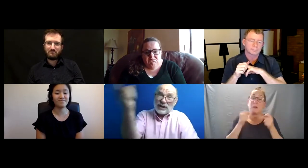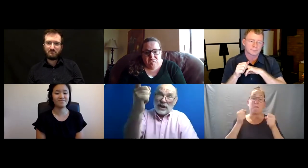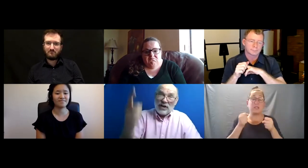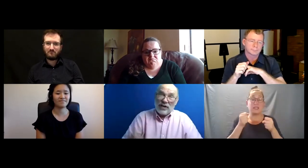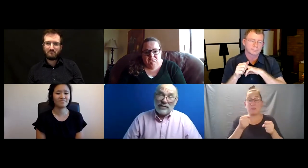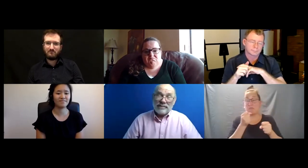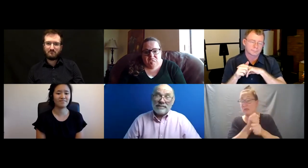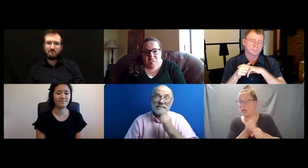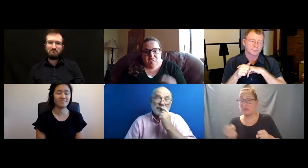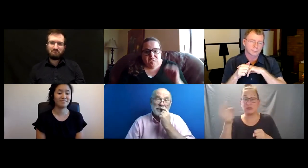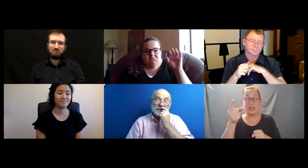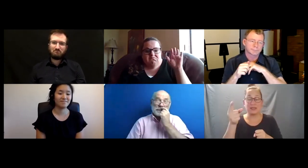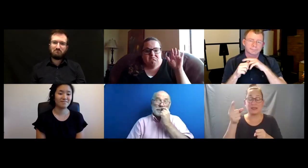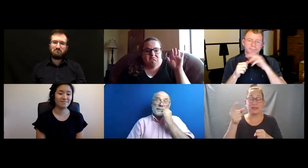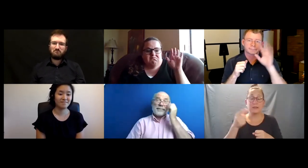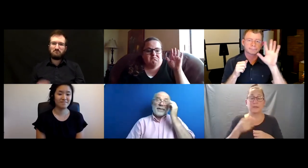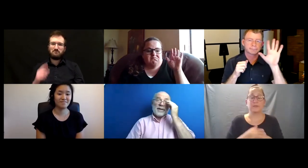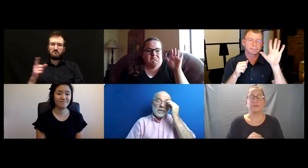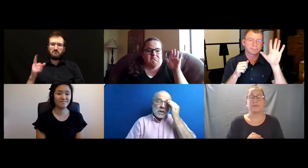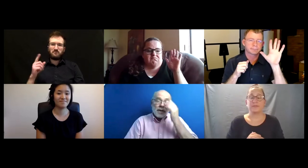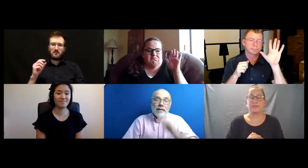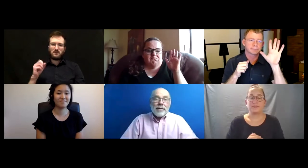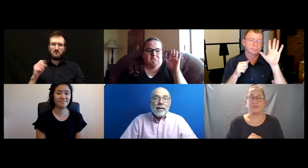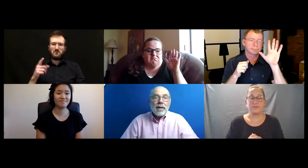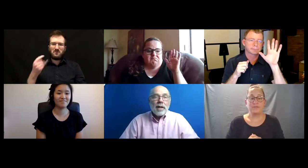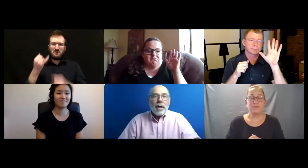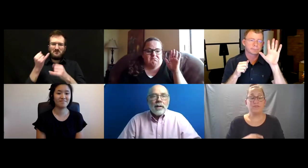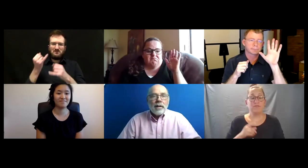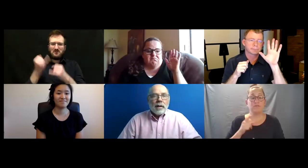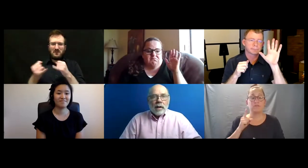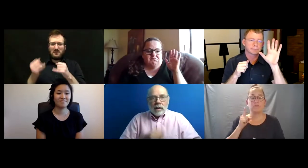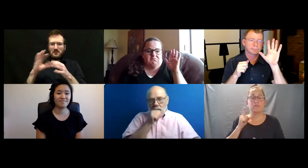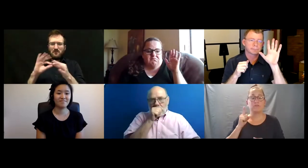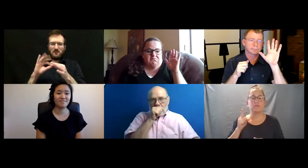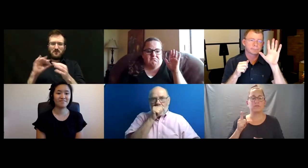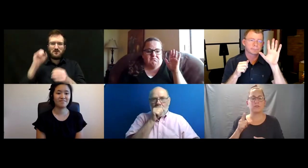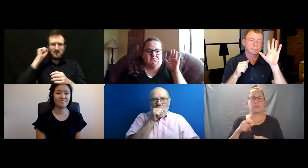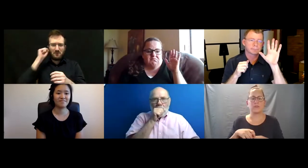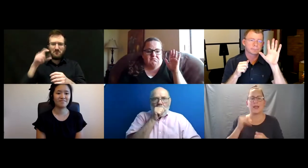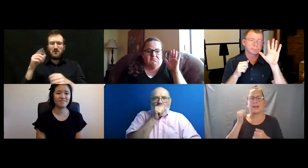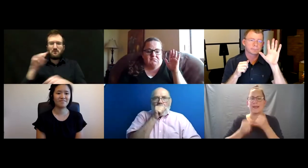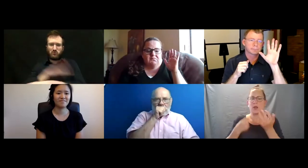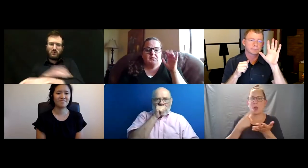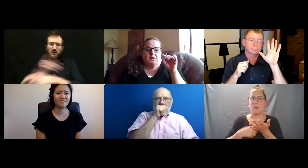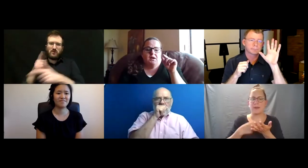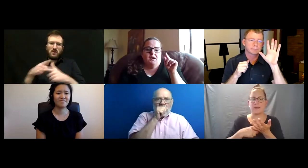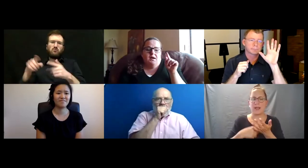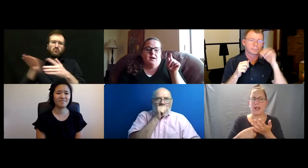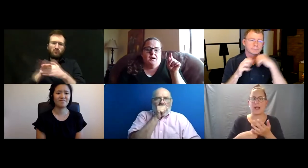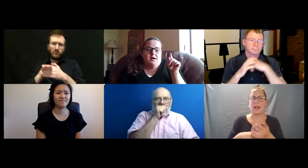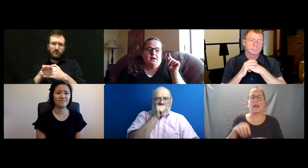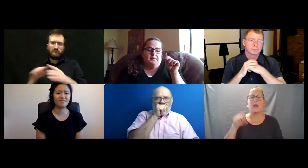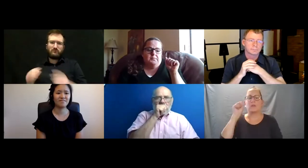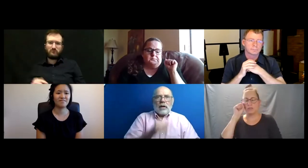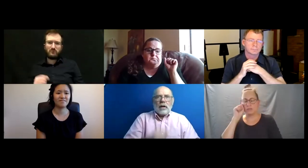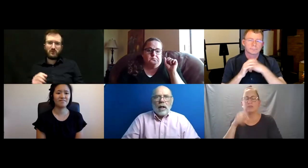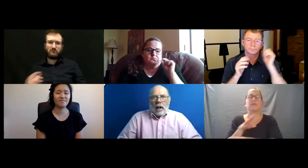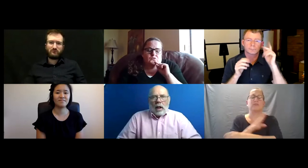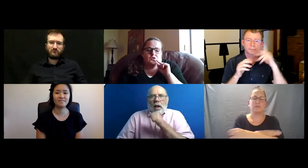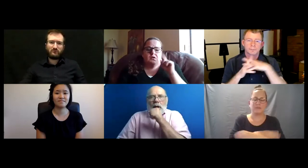have taken on large numbers, we're still seeing this pandemic going into next year. Okay, we'll just